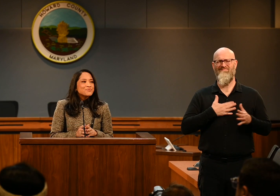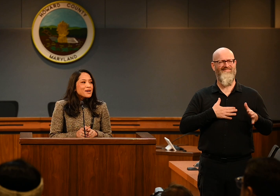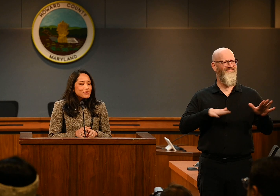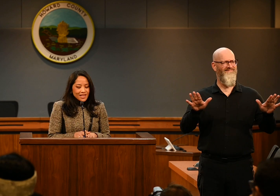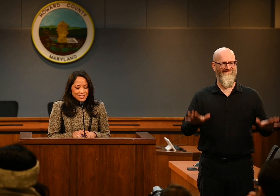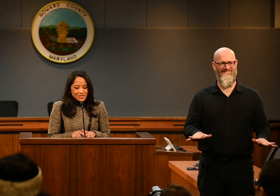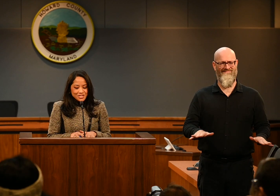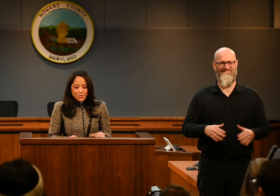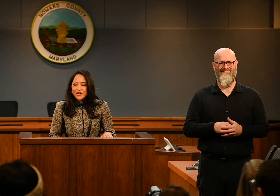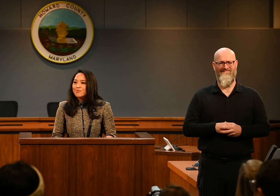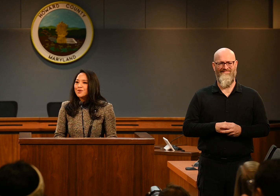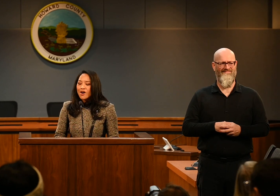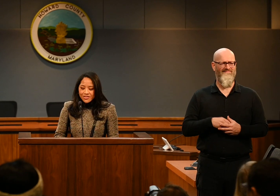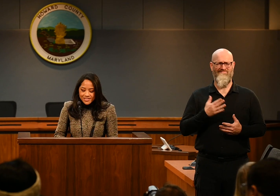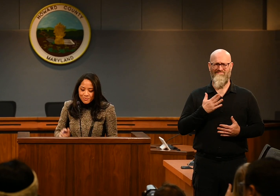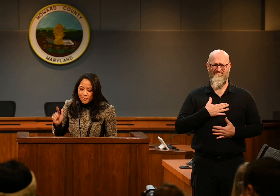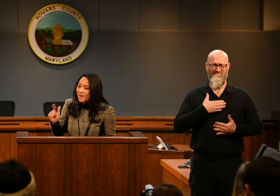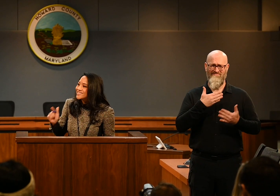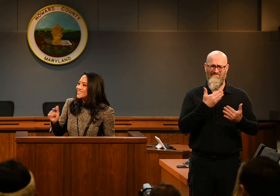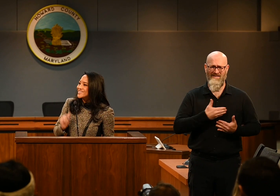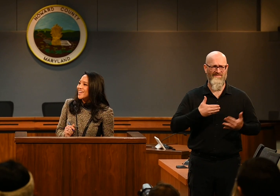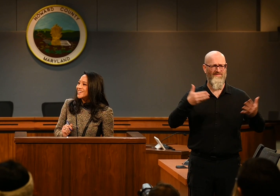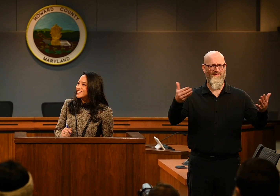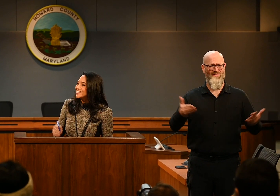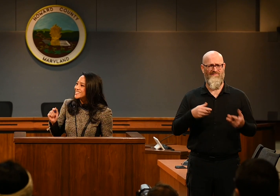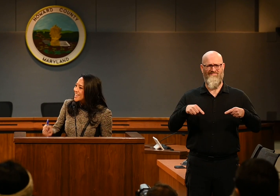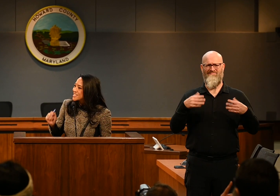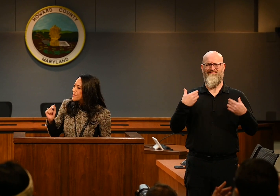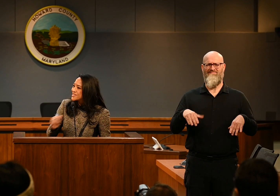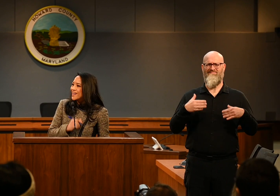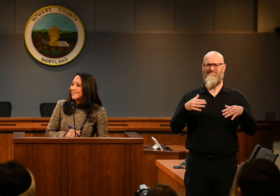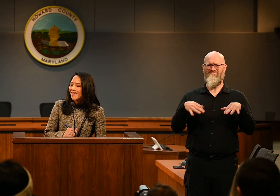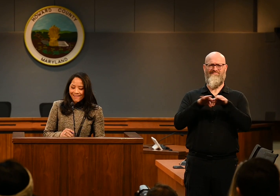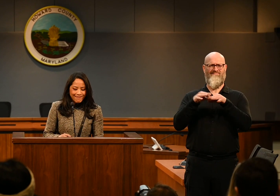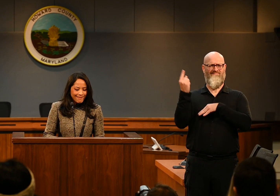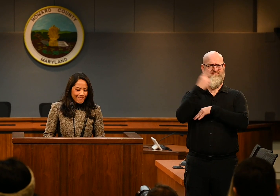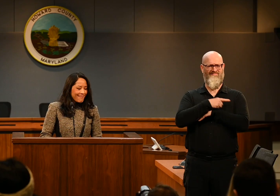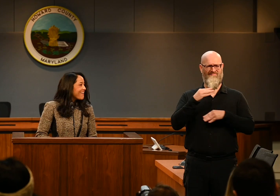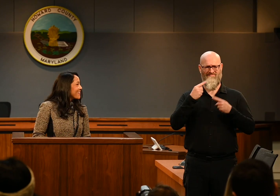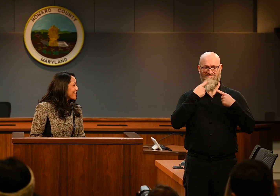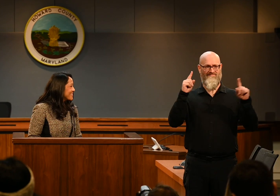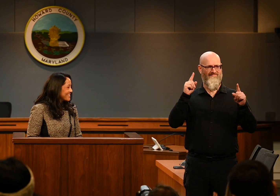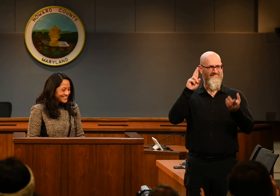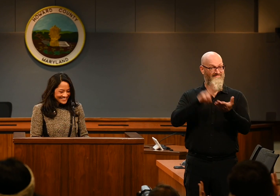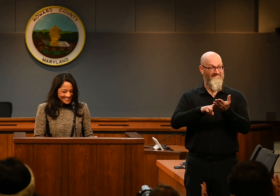It is my pleasure to welcome you on this momentous day to today's bill signing.